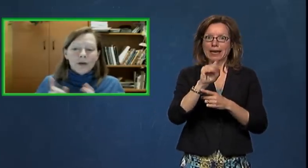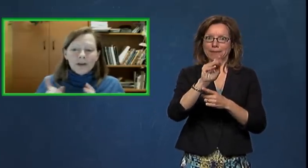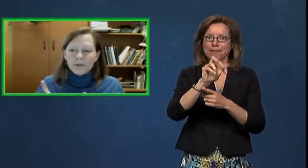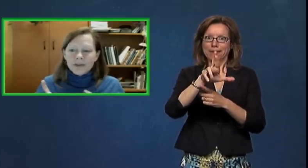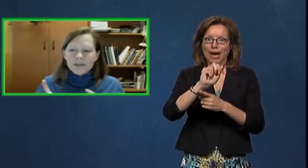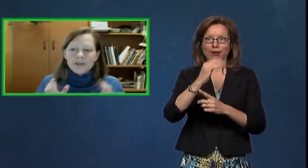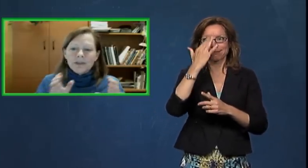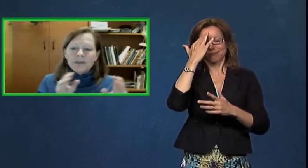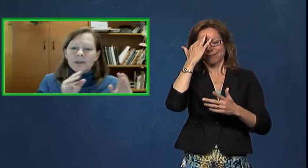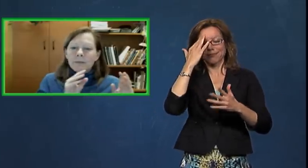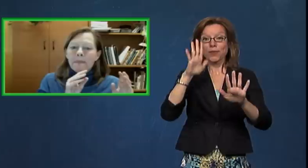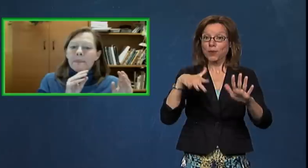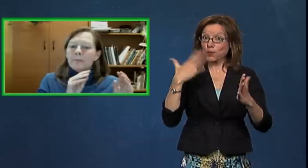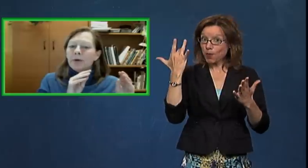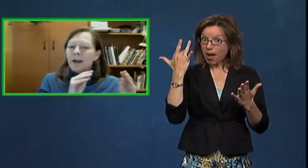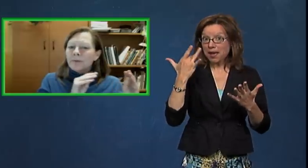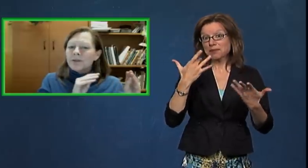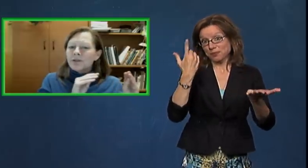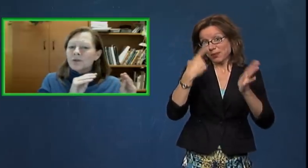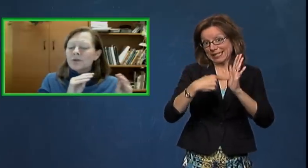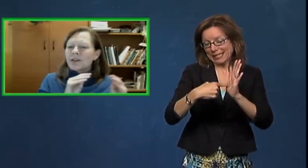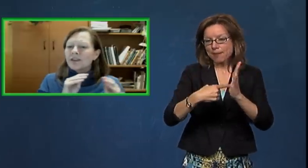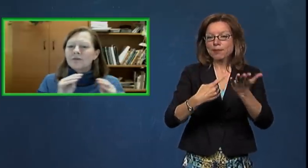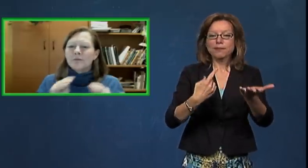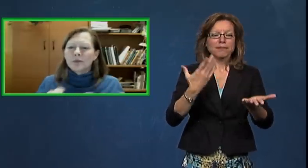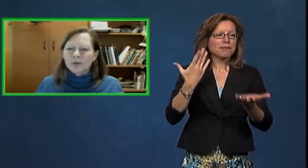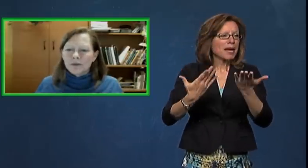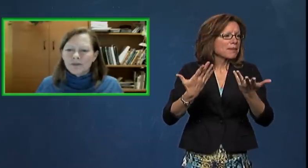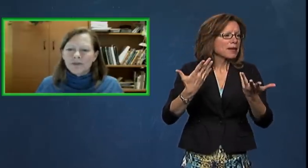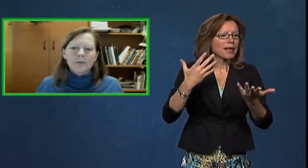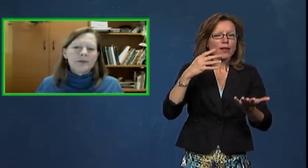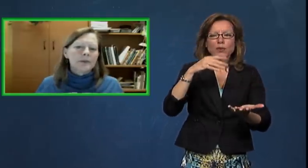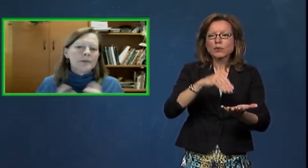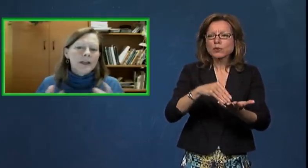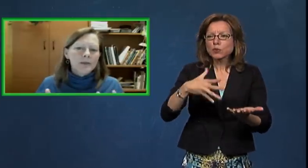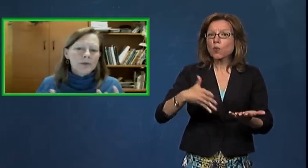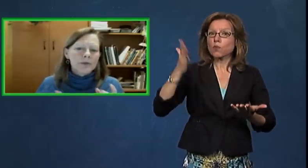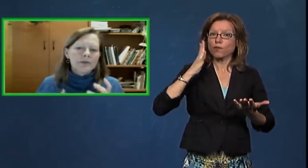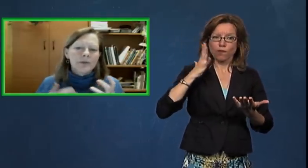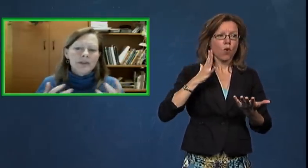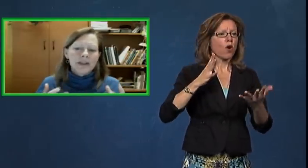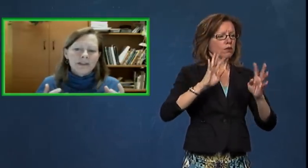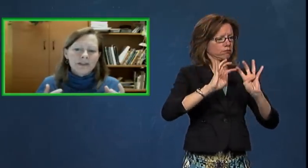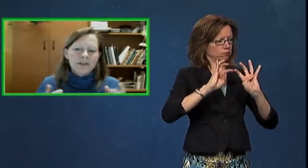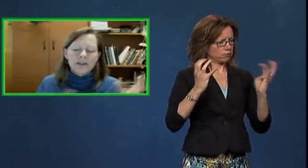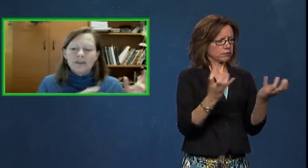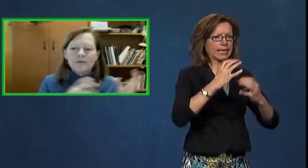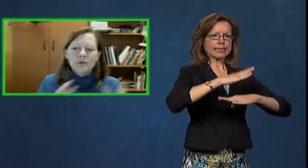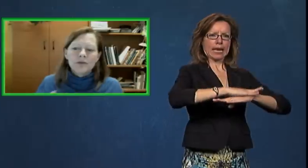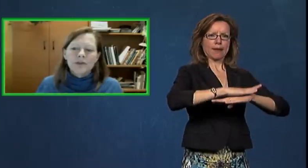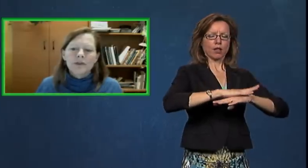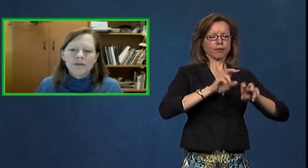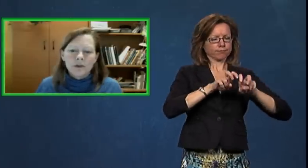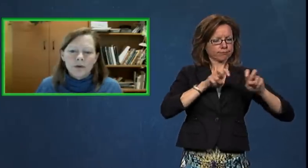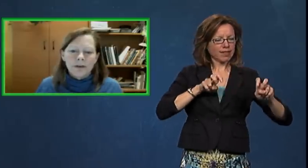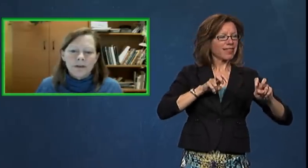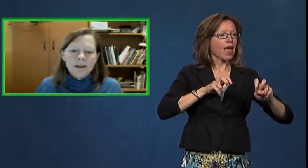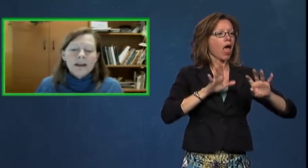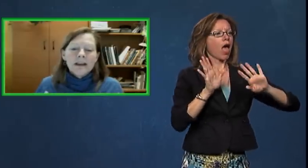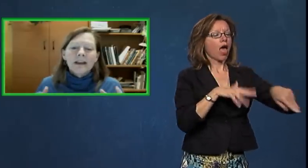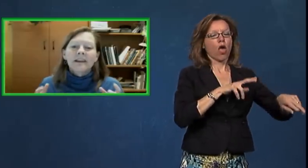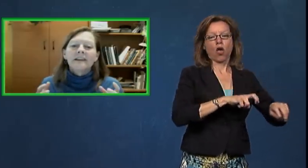And one of the reasons is perhaps the students have moved from some tables or desks. They've moved to the